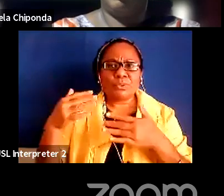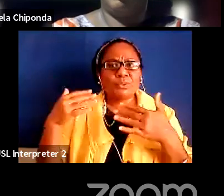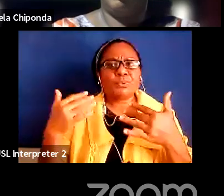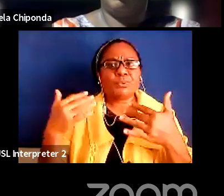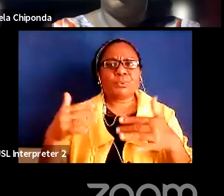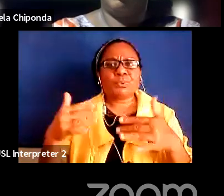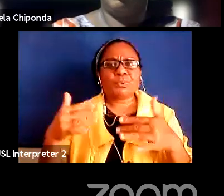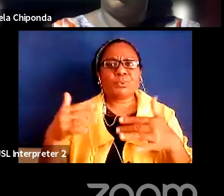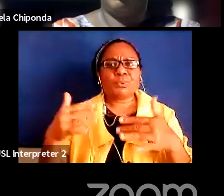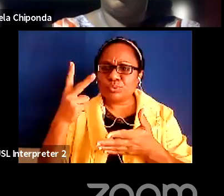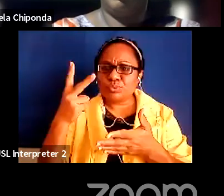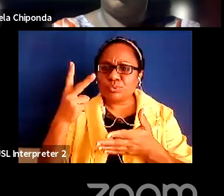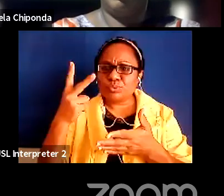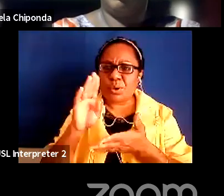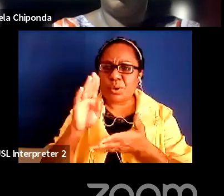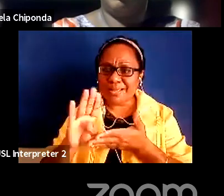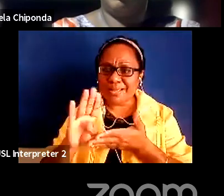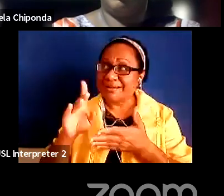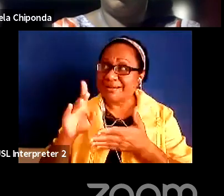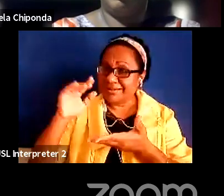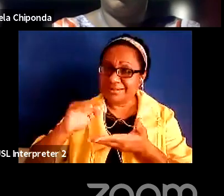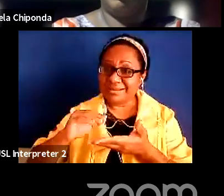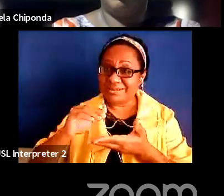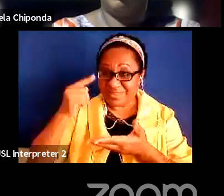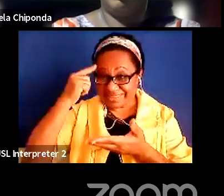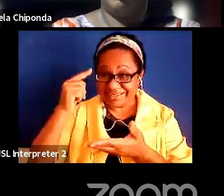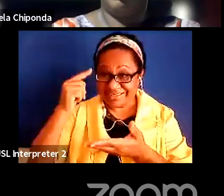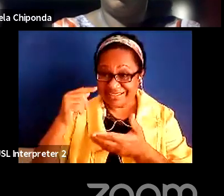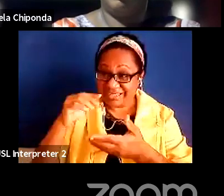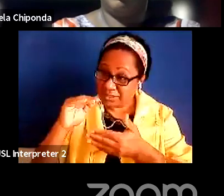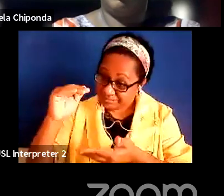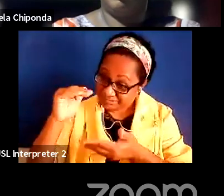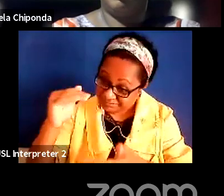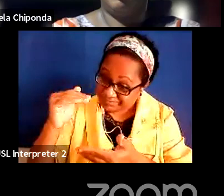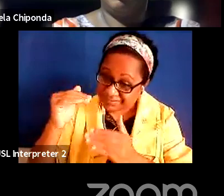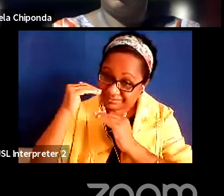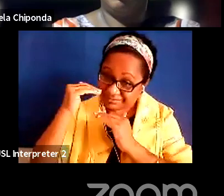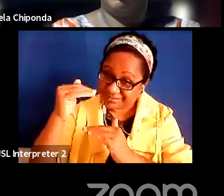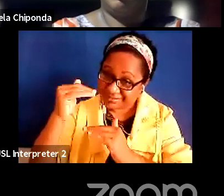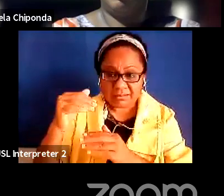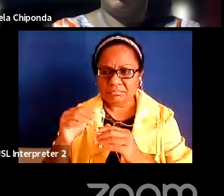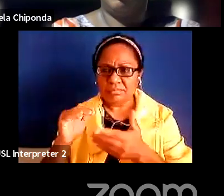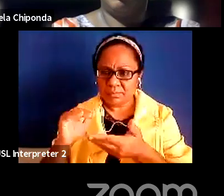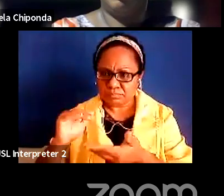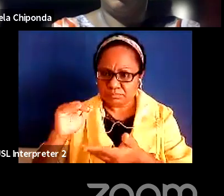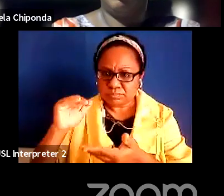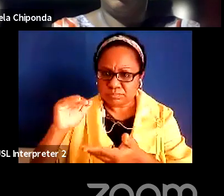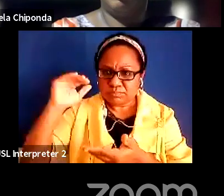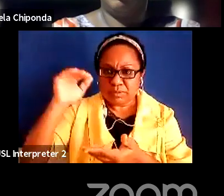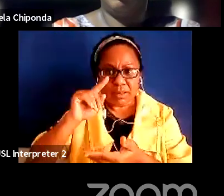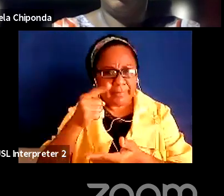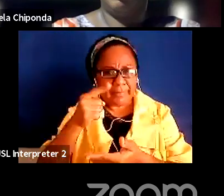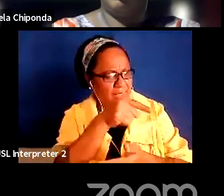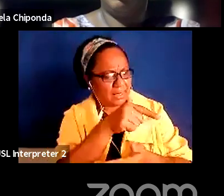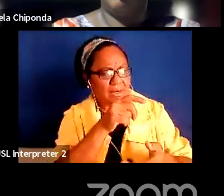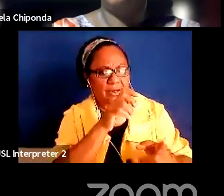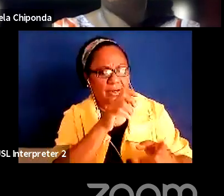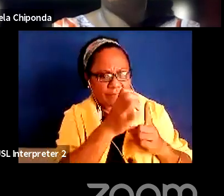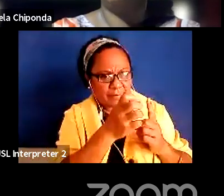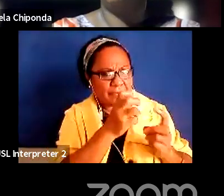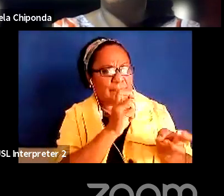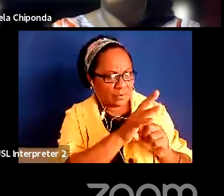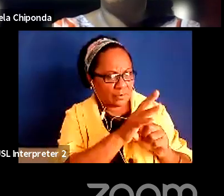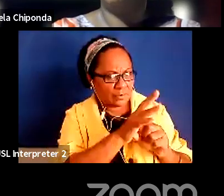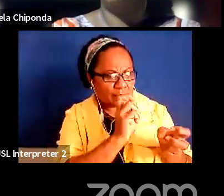increasing in the face of our existing crises. So we really have to understand, where is the money and where